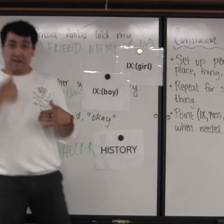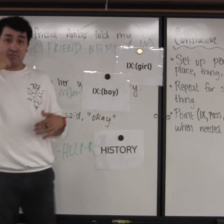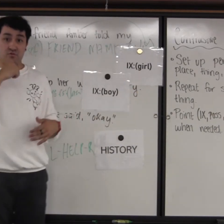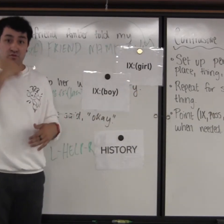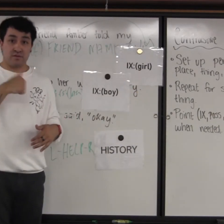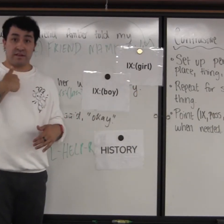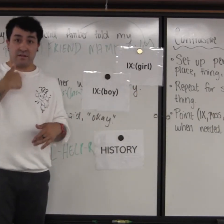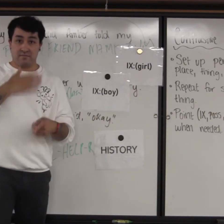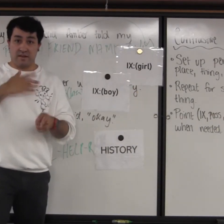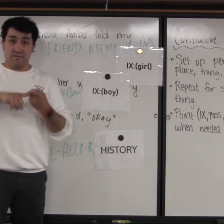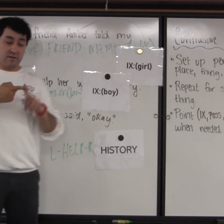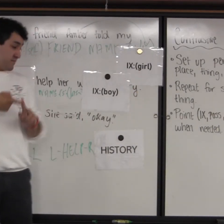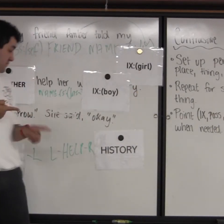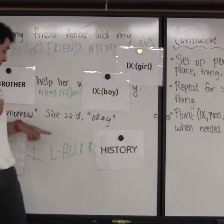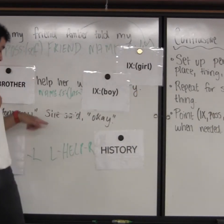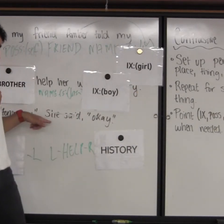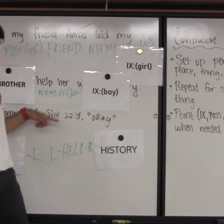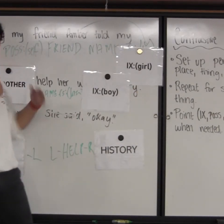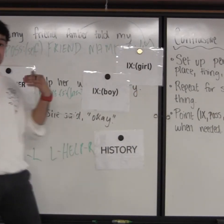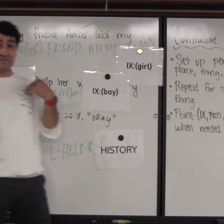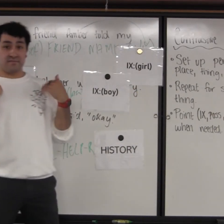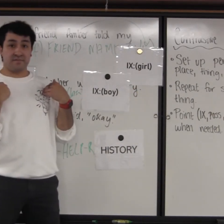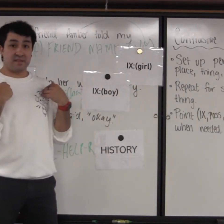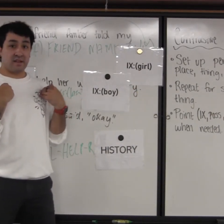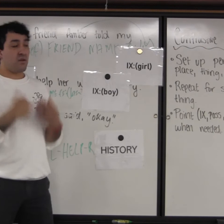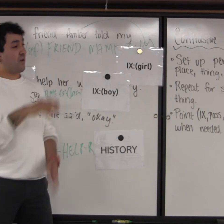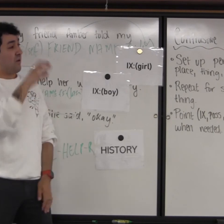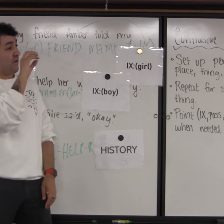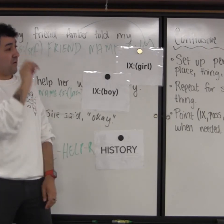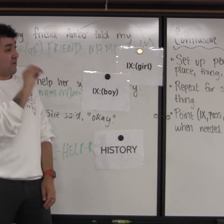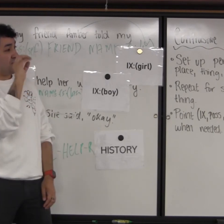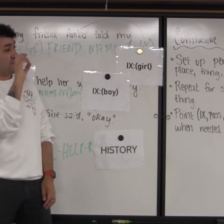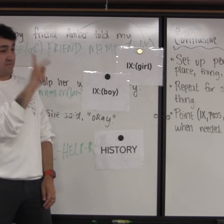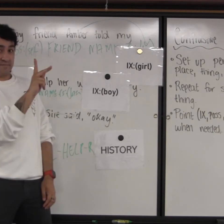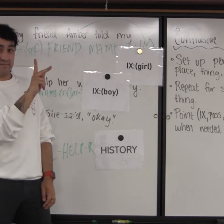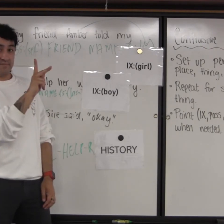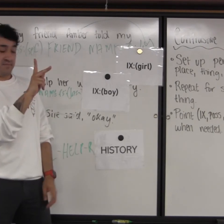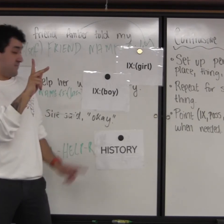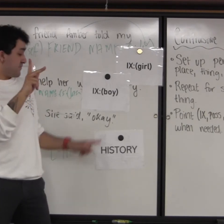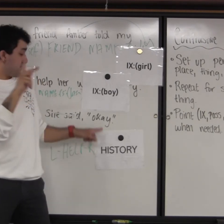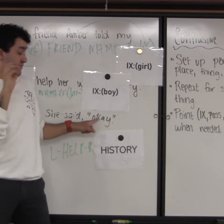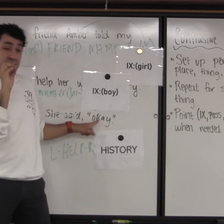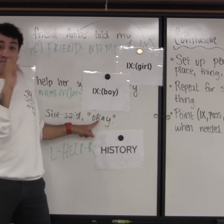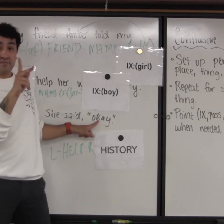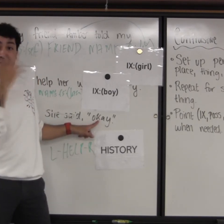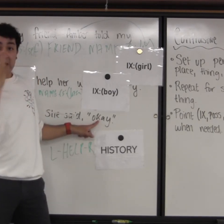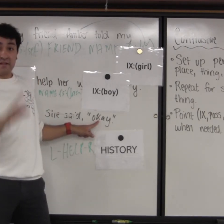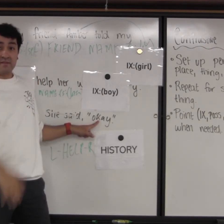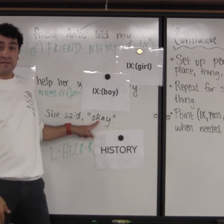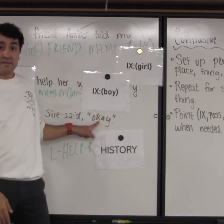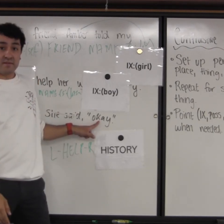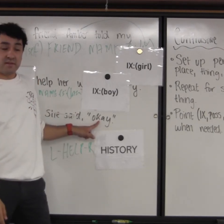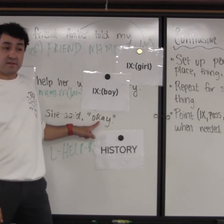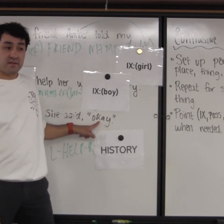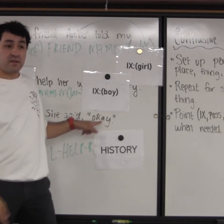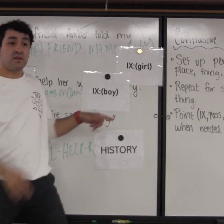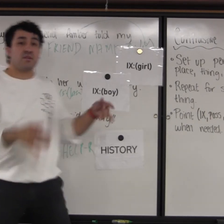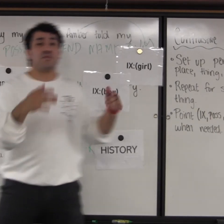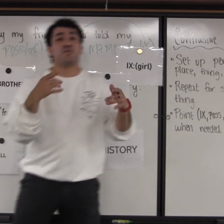right side, right, where I set up the girl or my friend Amber, and say okay, and just sign okay. I don't need to say she said.